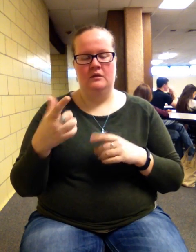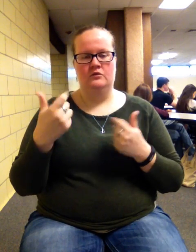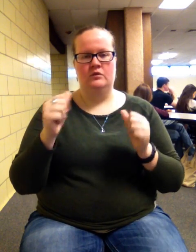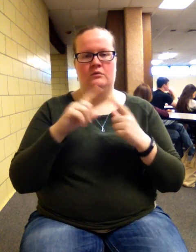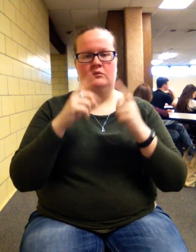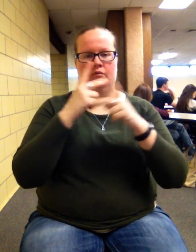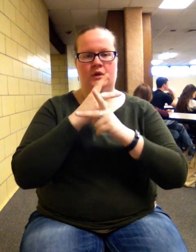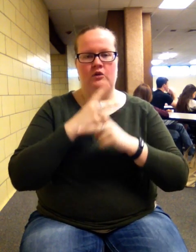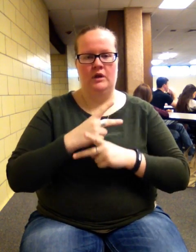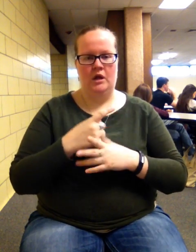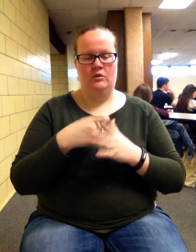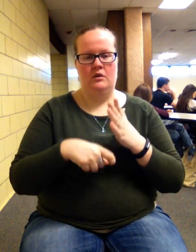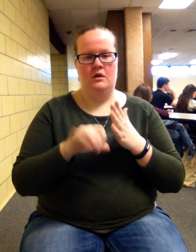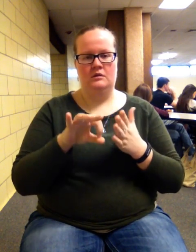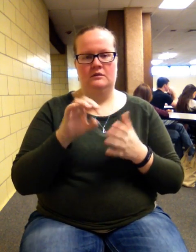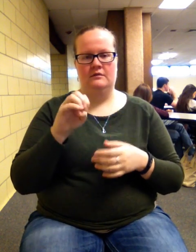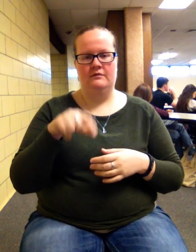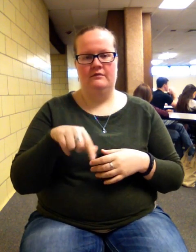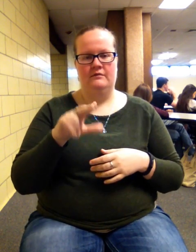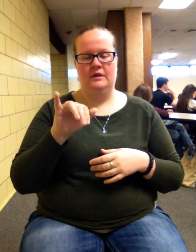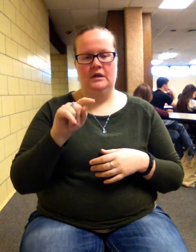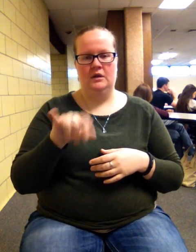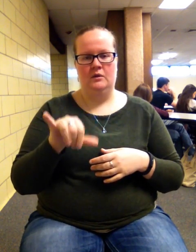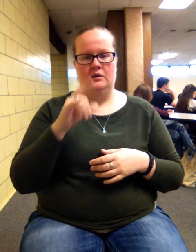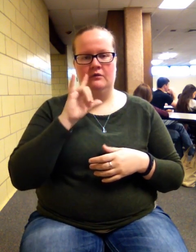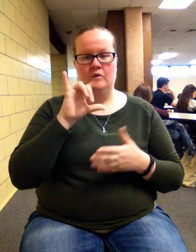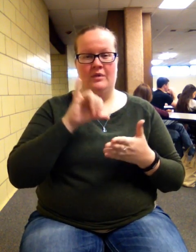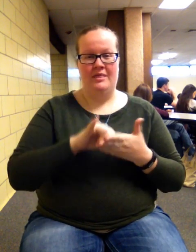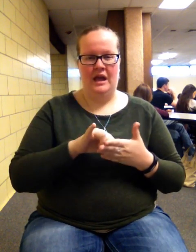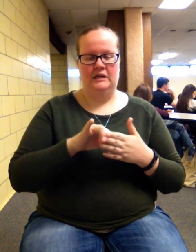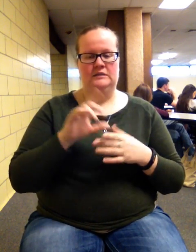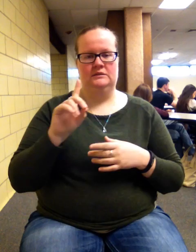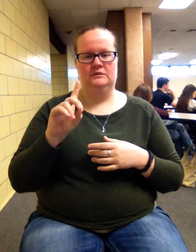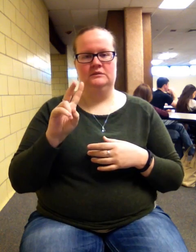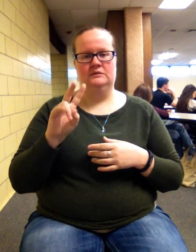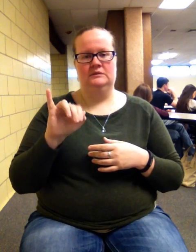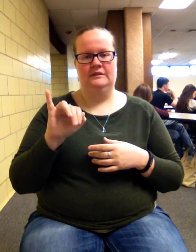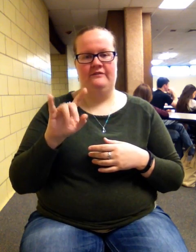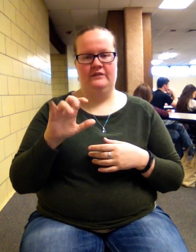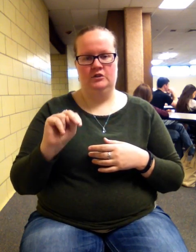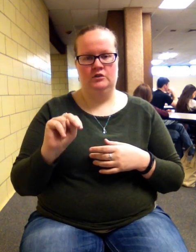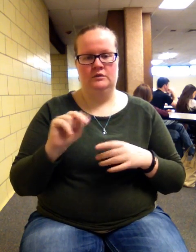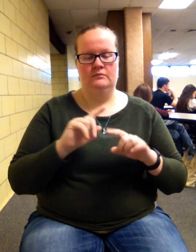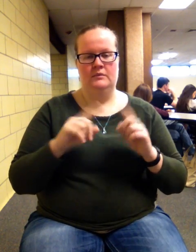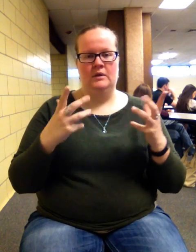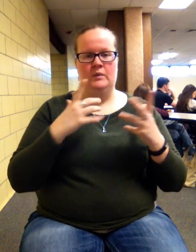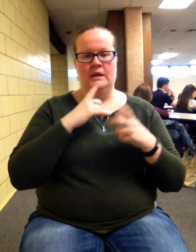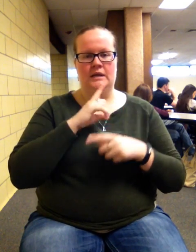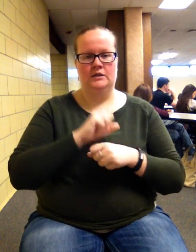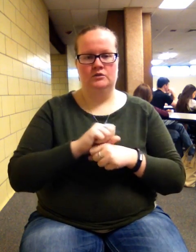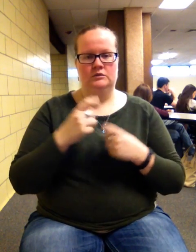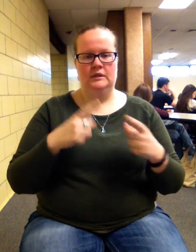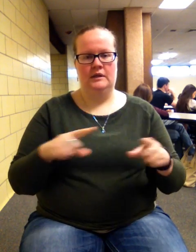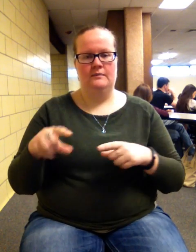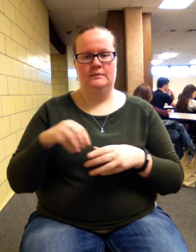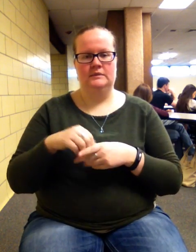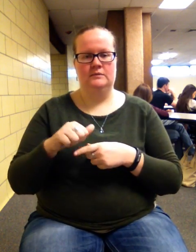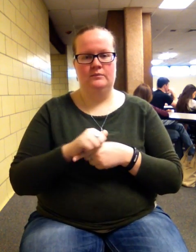of equity then for that division. But here's what really happens in practice. If you